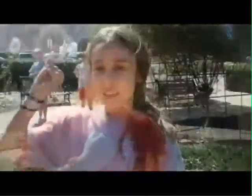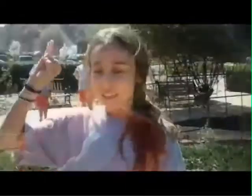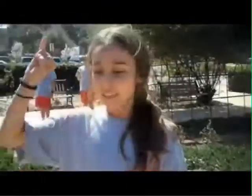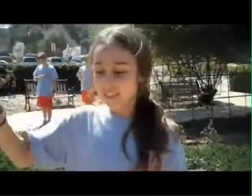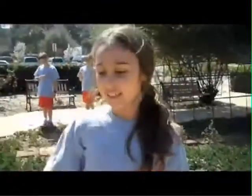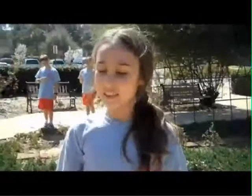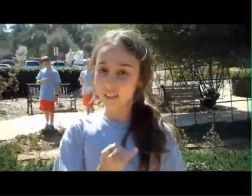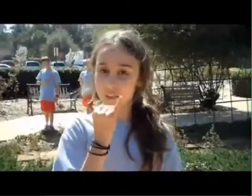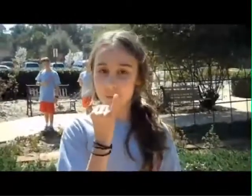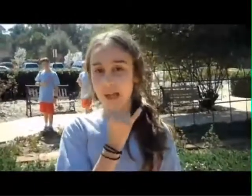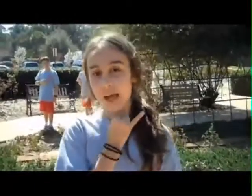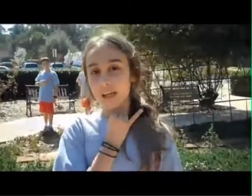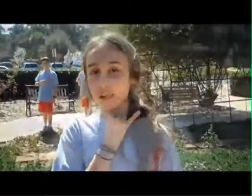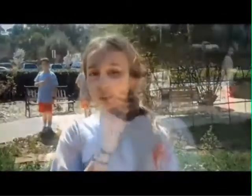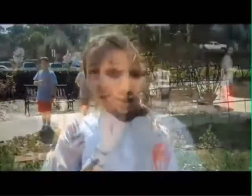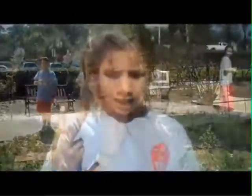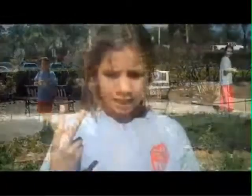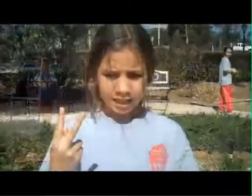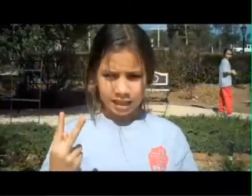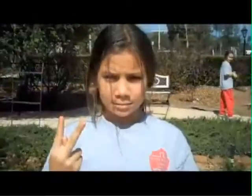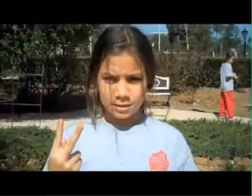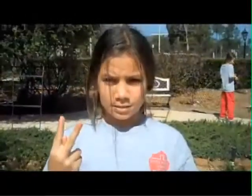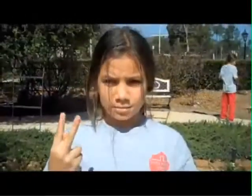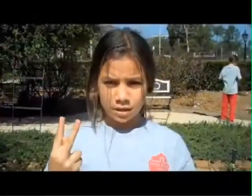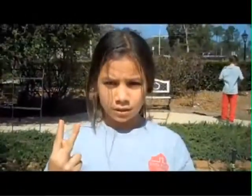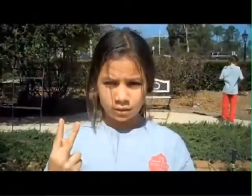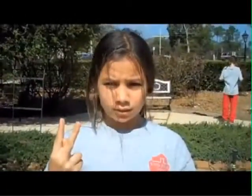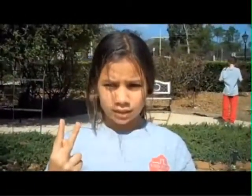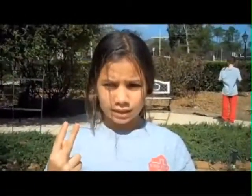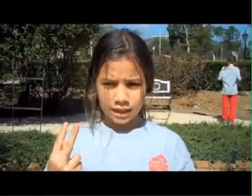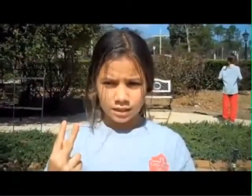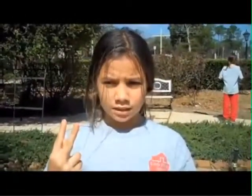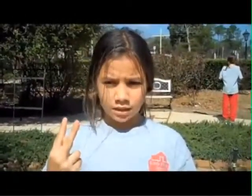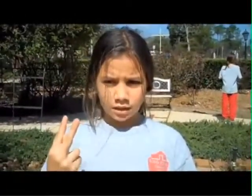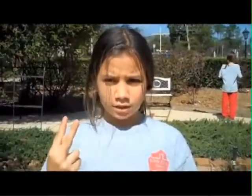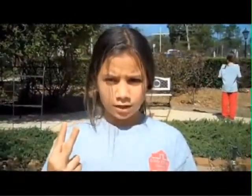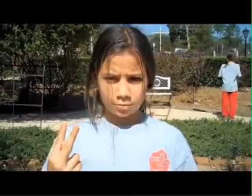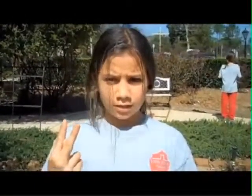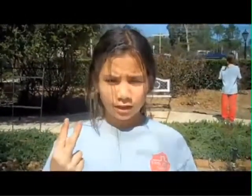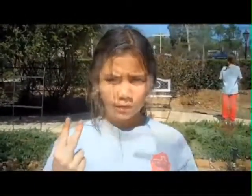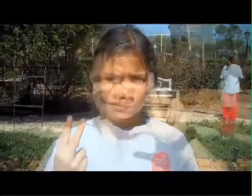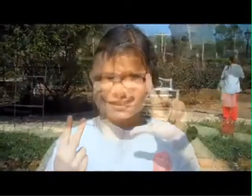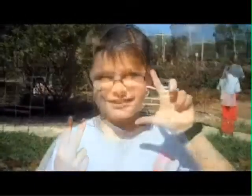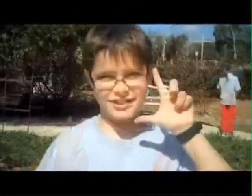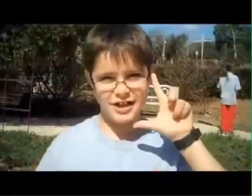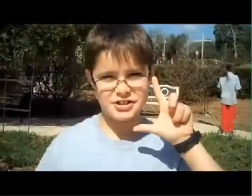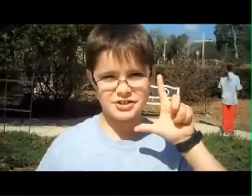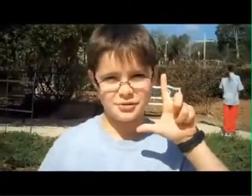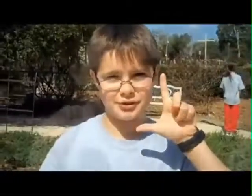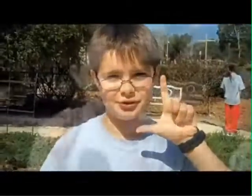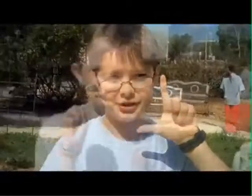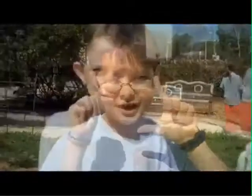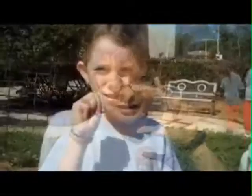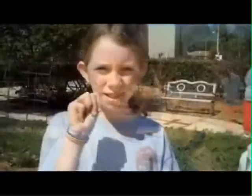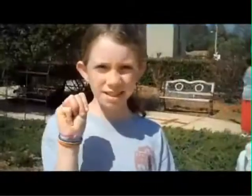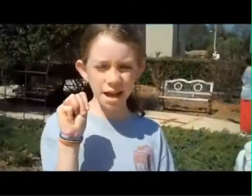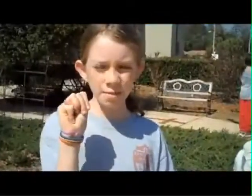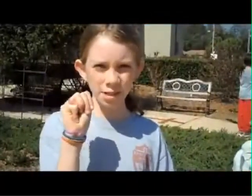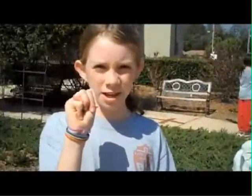J jets from an I in a straight. K keeps middle, index, thumb, and L is like a longitudinal gun. Top three,